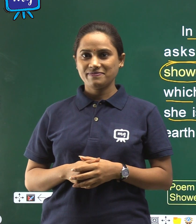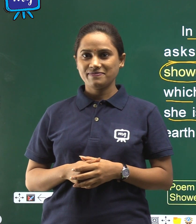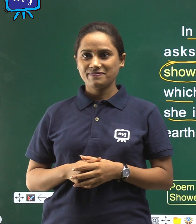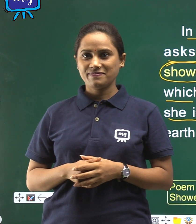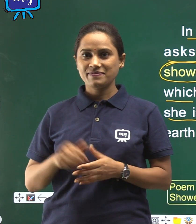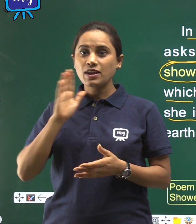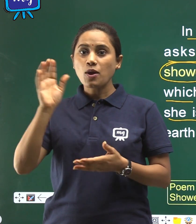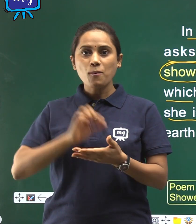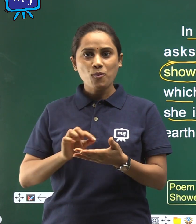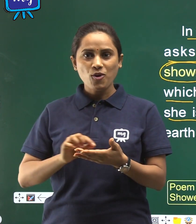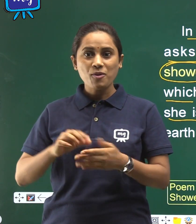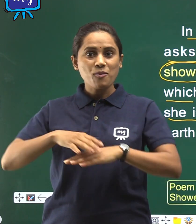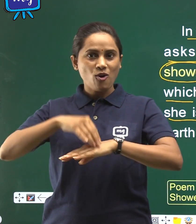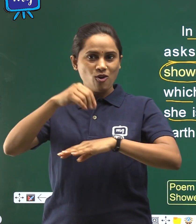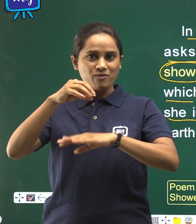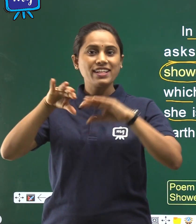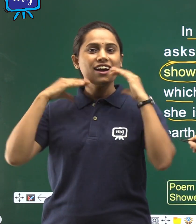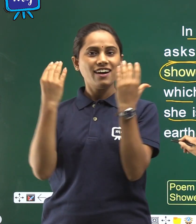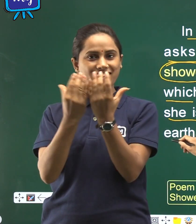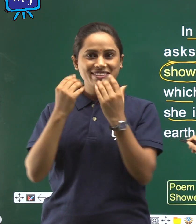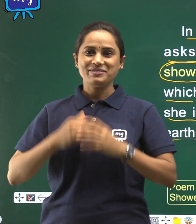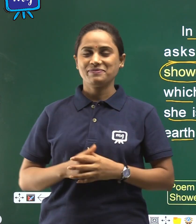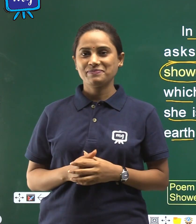poem of the earth.